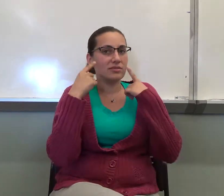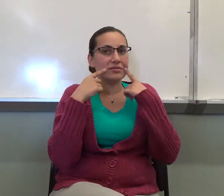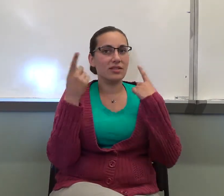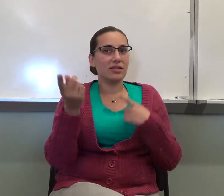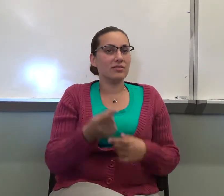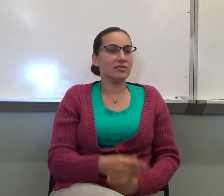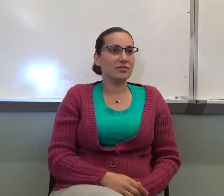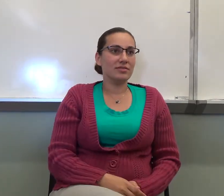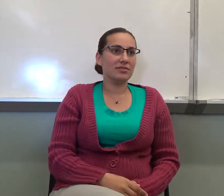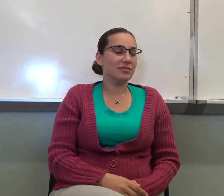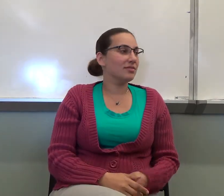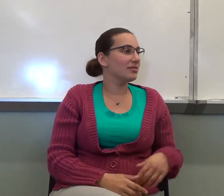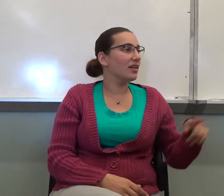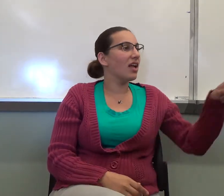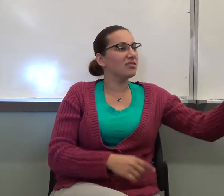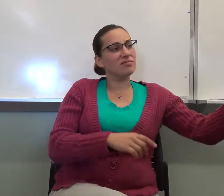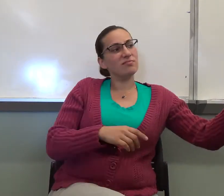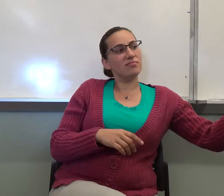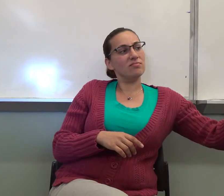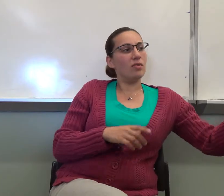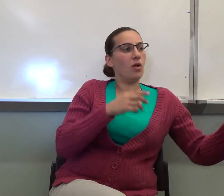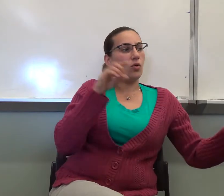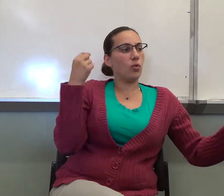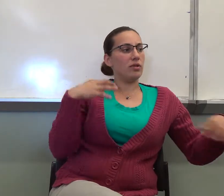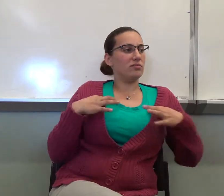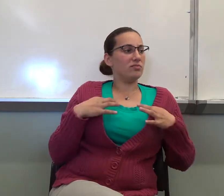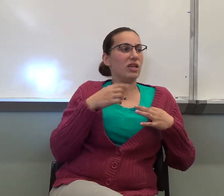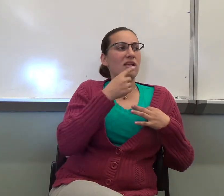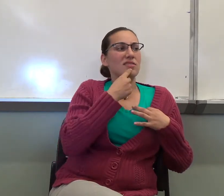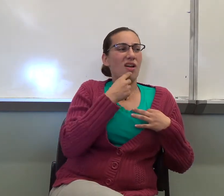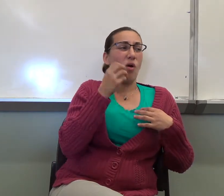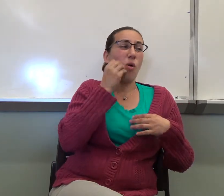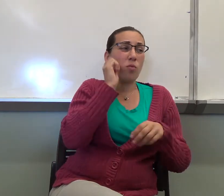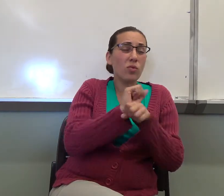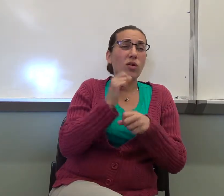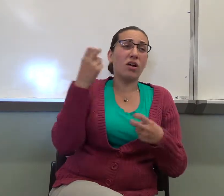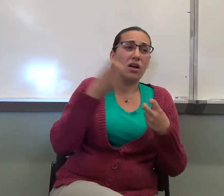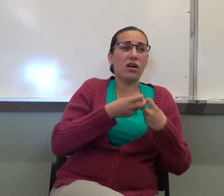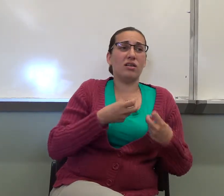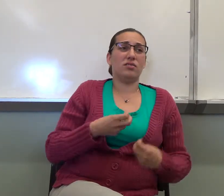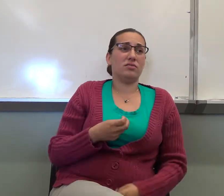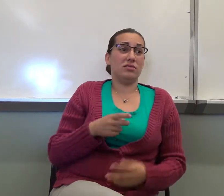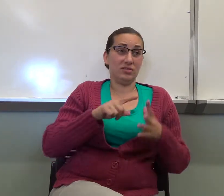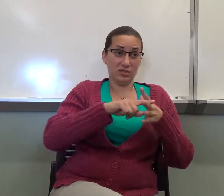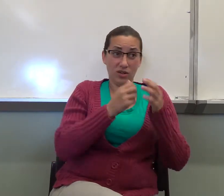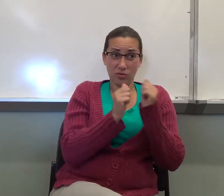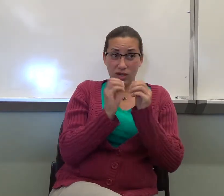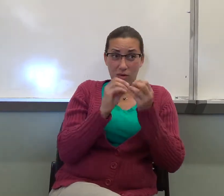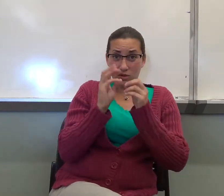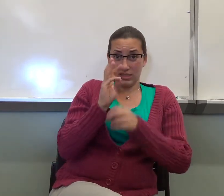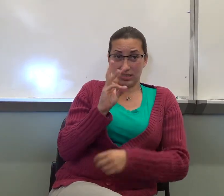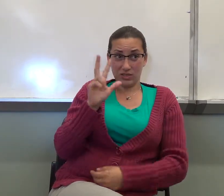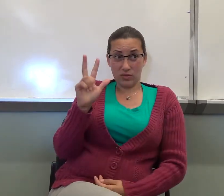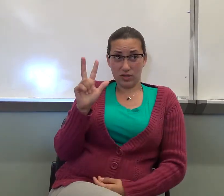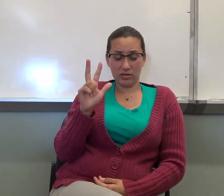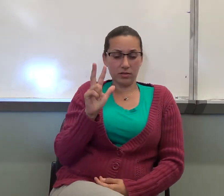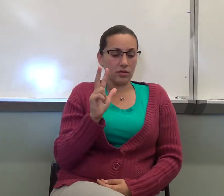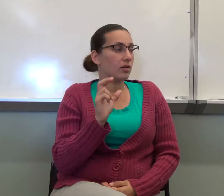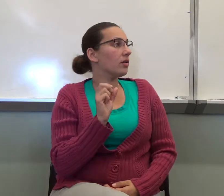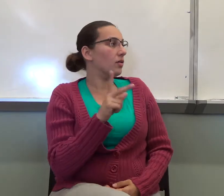The homework is hard? Yeah. Okay, well, if you have questions, let's go. Why don't we start with 63? 63. On